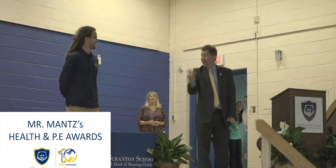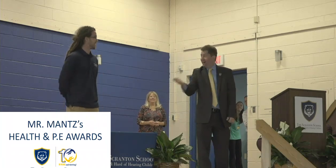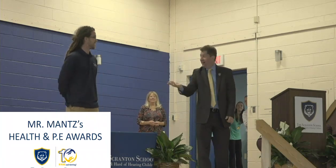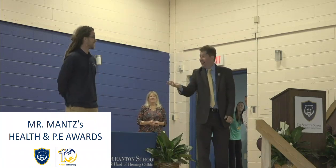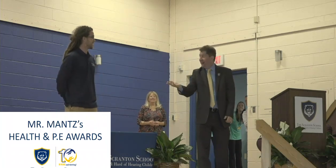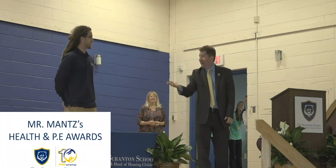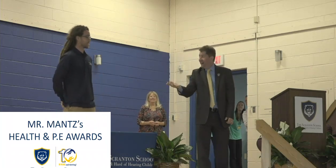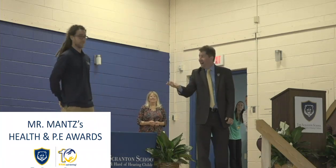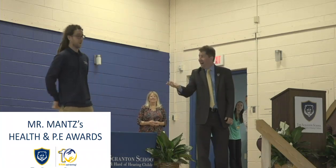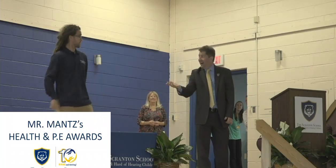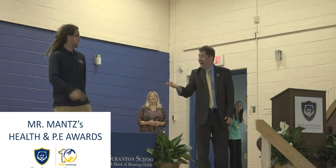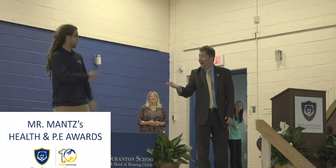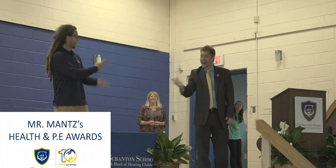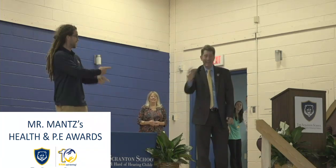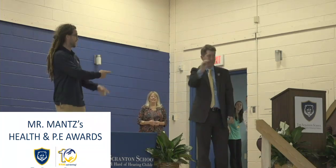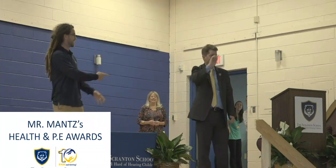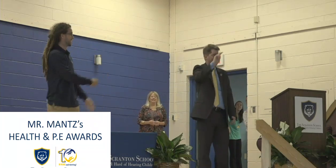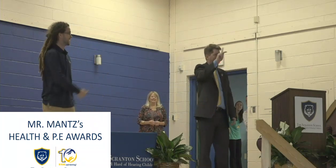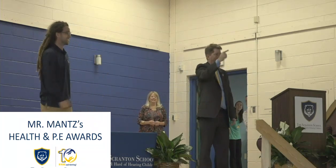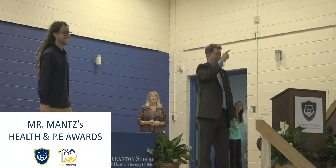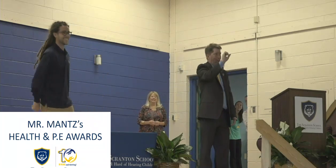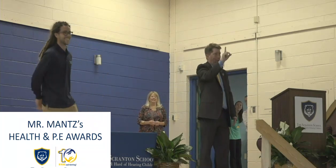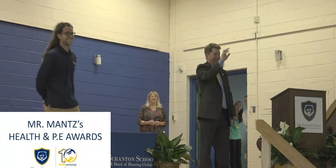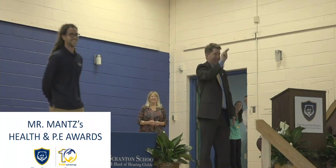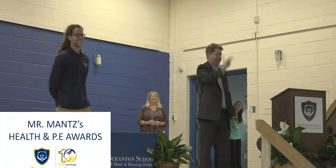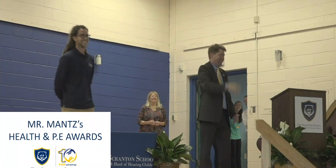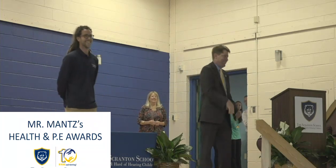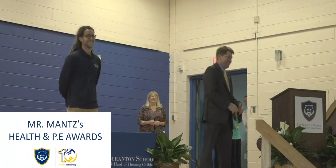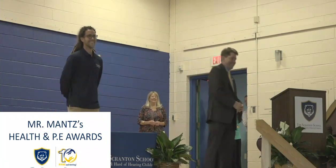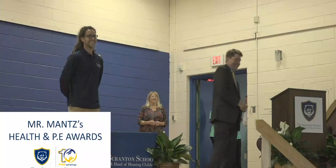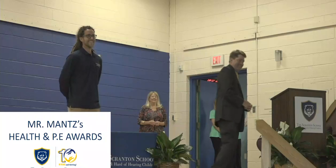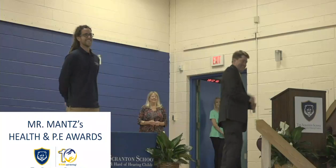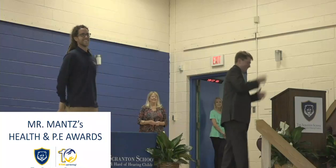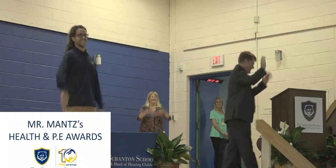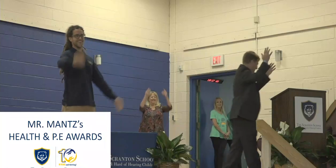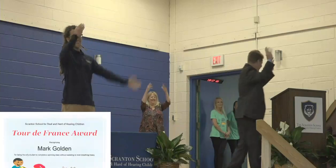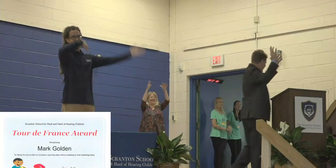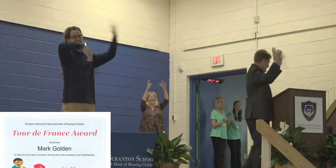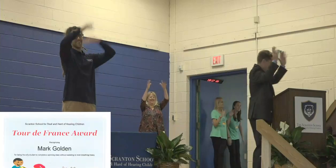what? No, go ahead, you're right. All right, it's Mark Golden.